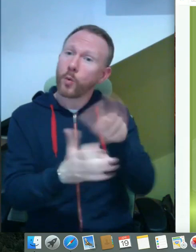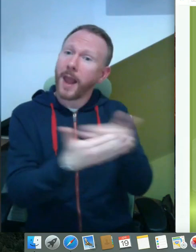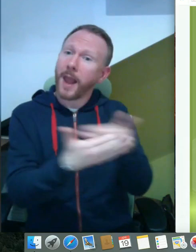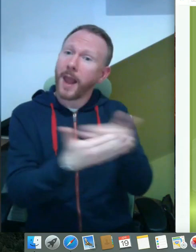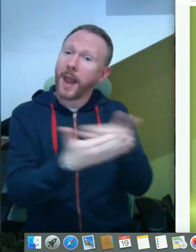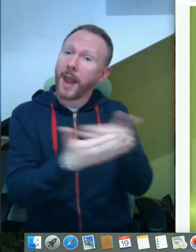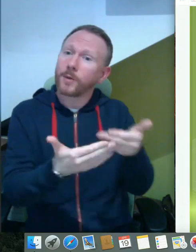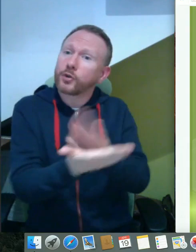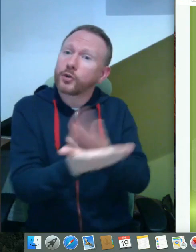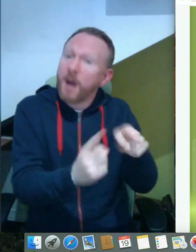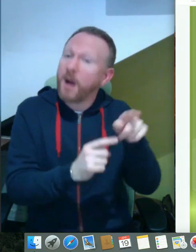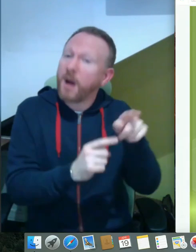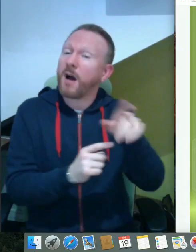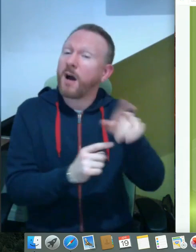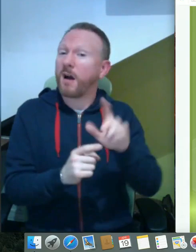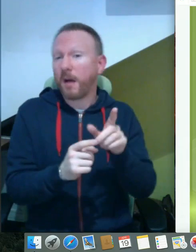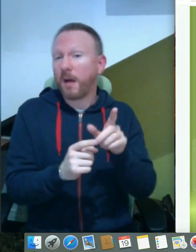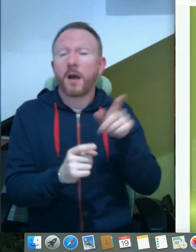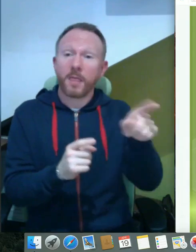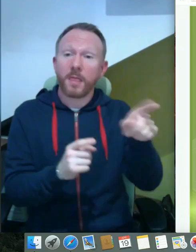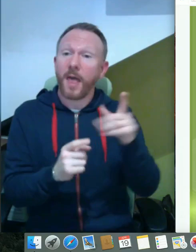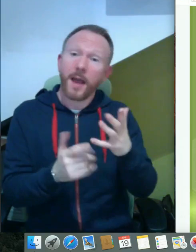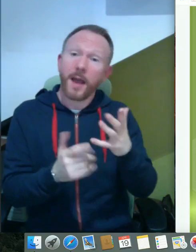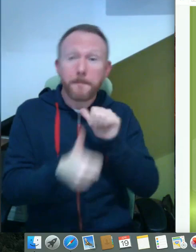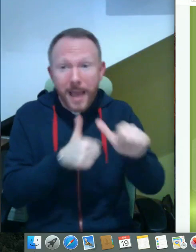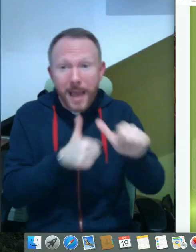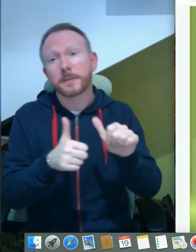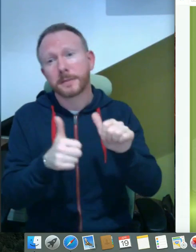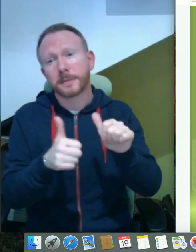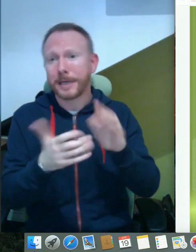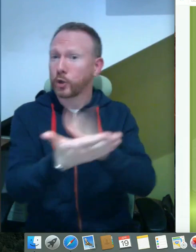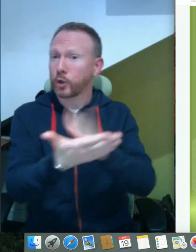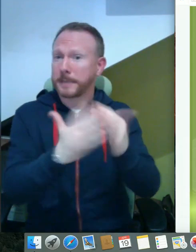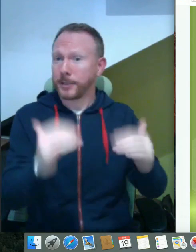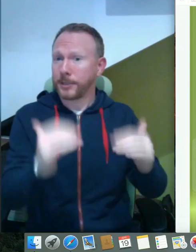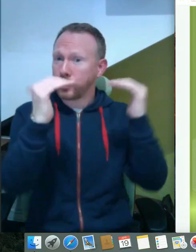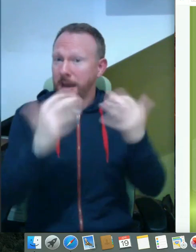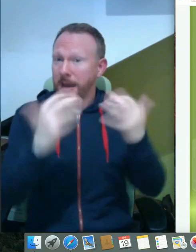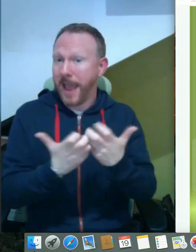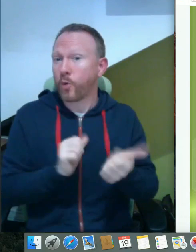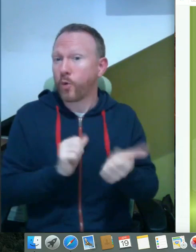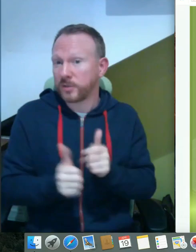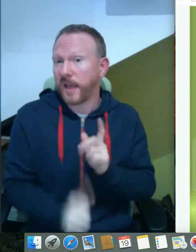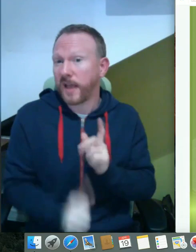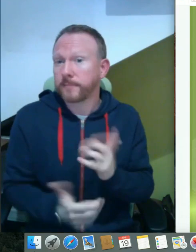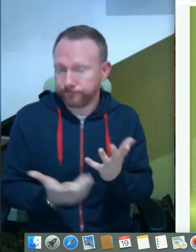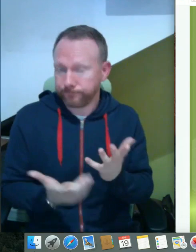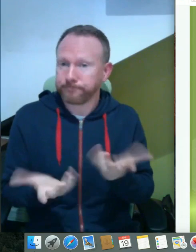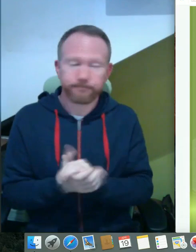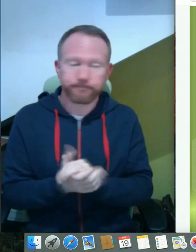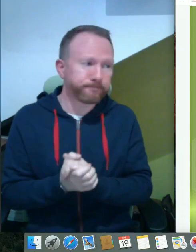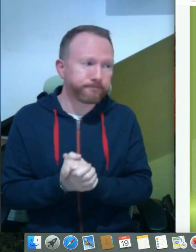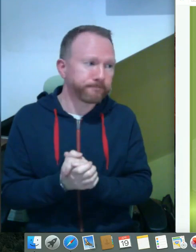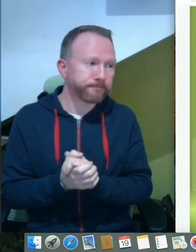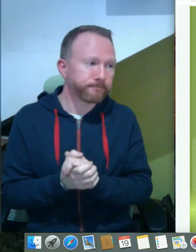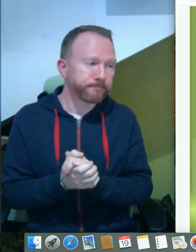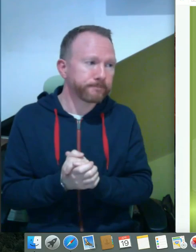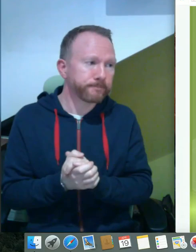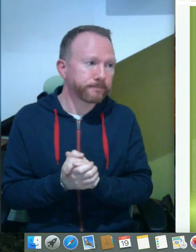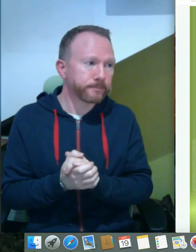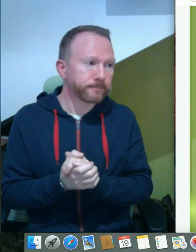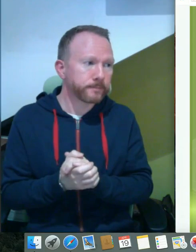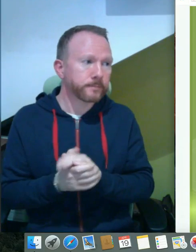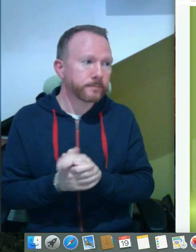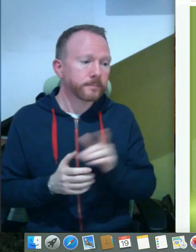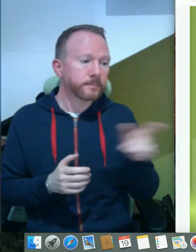as well. So I think that can be discussed with legal professionals. It also sounds like having a best practice document like